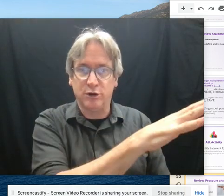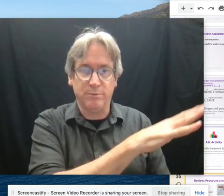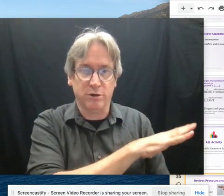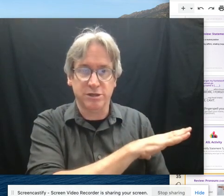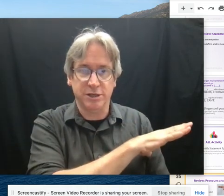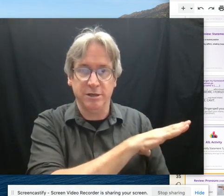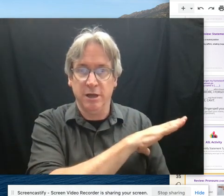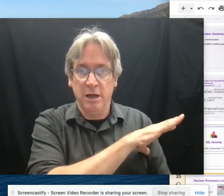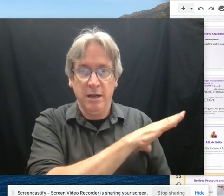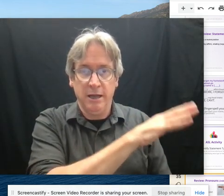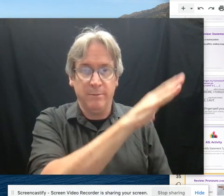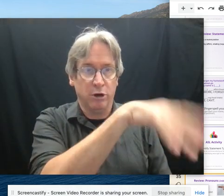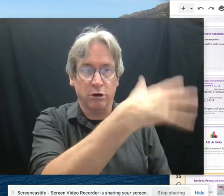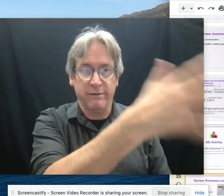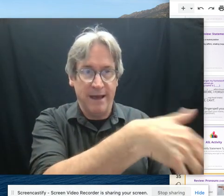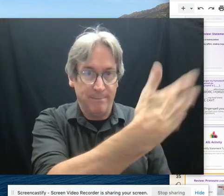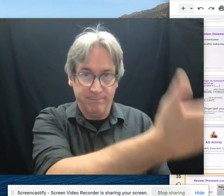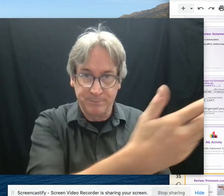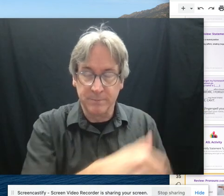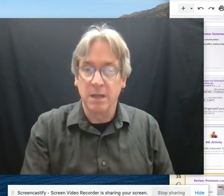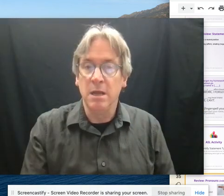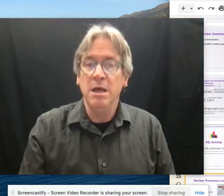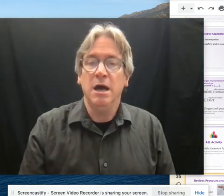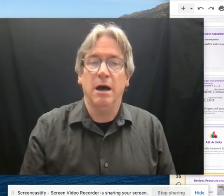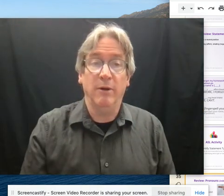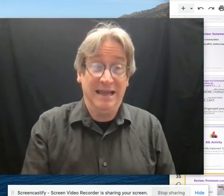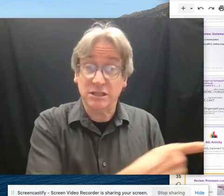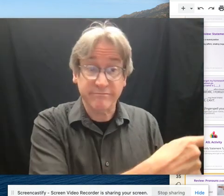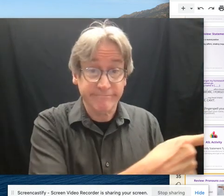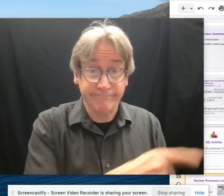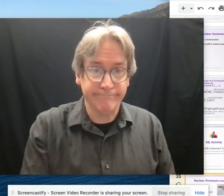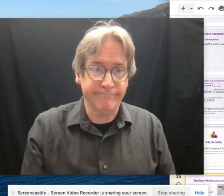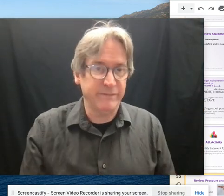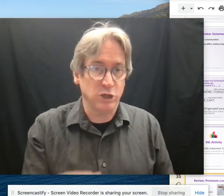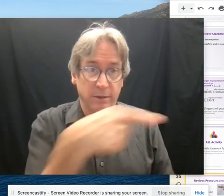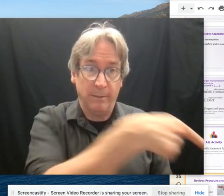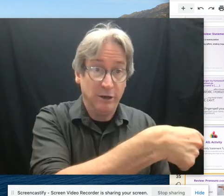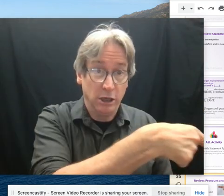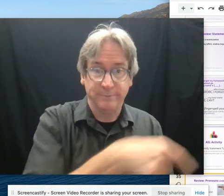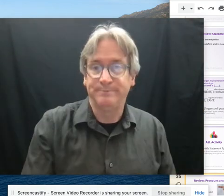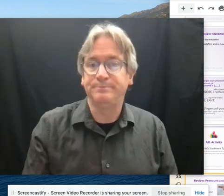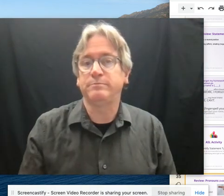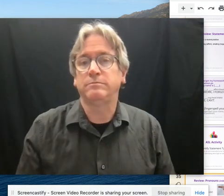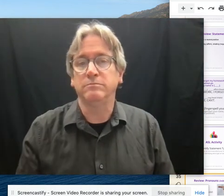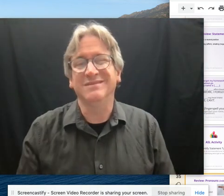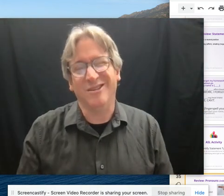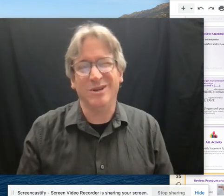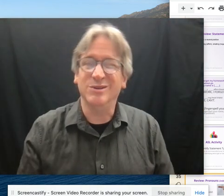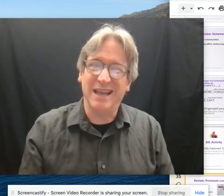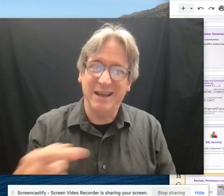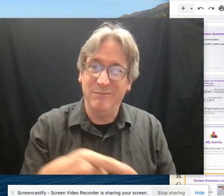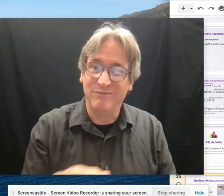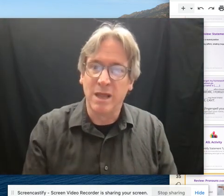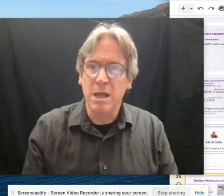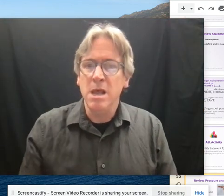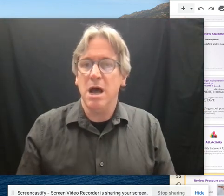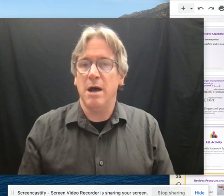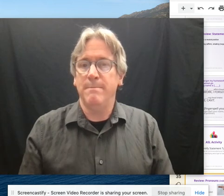it's third person, him, her, them, it. If I'm talking about my dog, although I do say